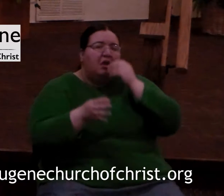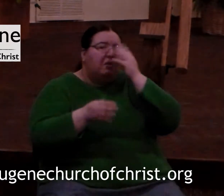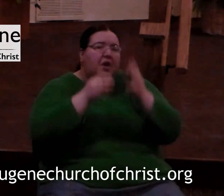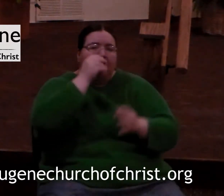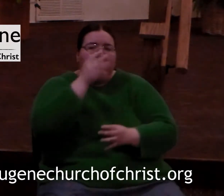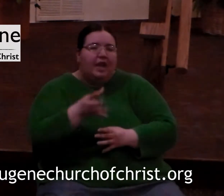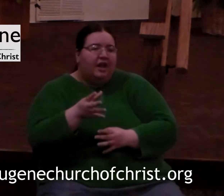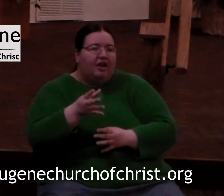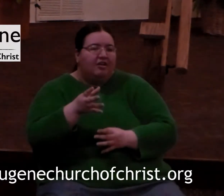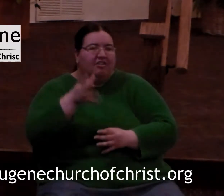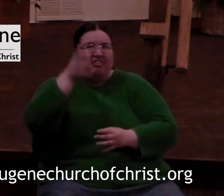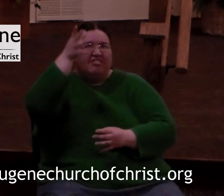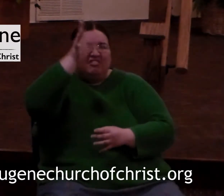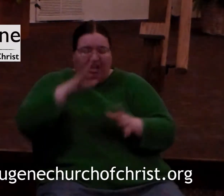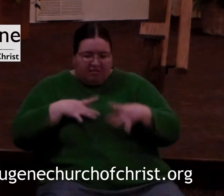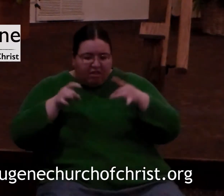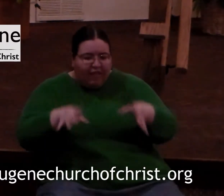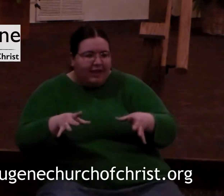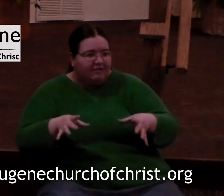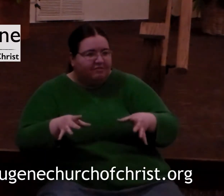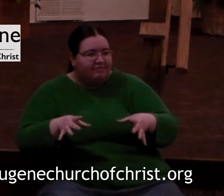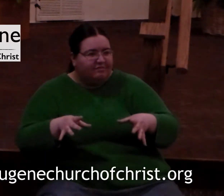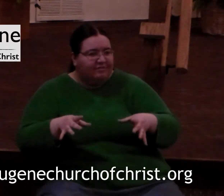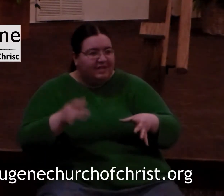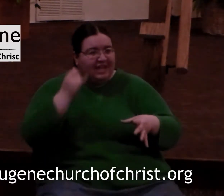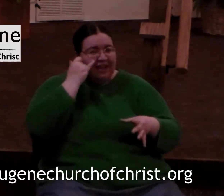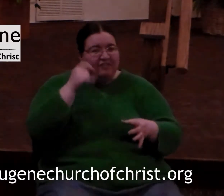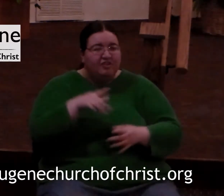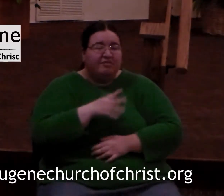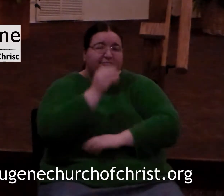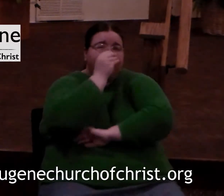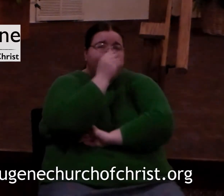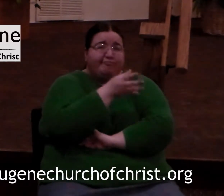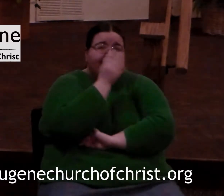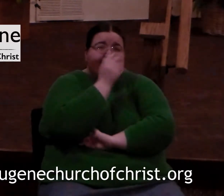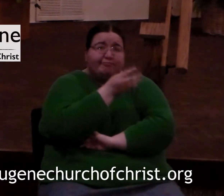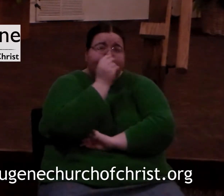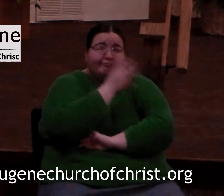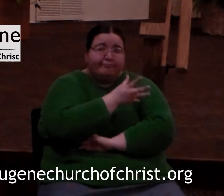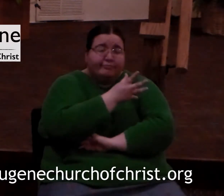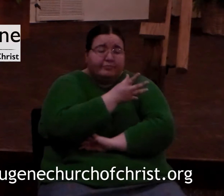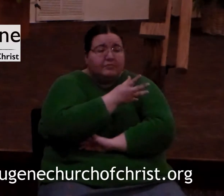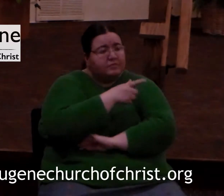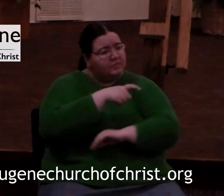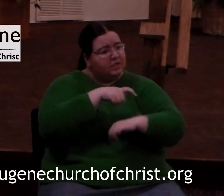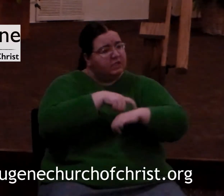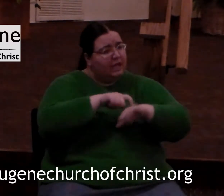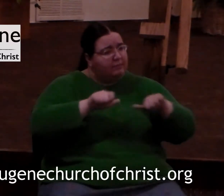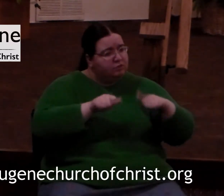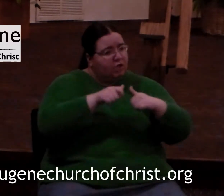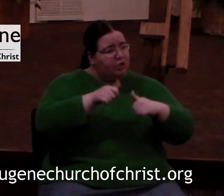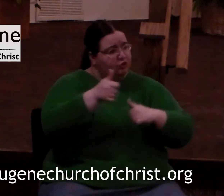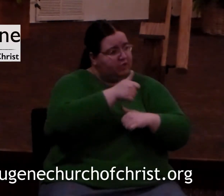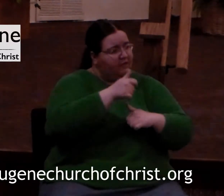And if you are apathetic about God or about church, then it's time to start challenging yourself to think differently.